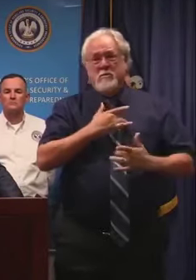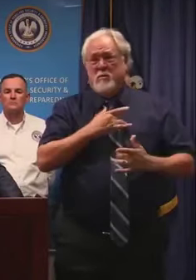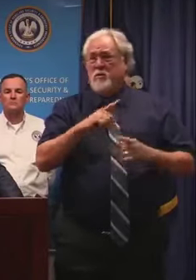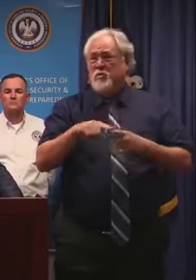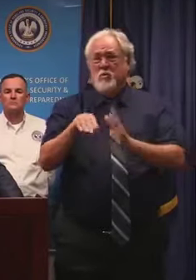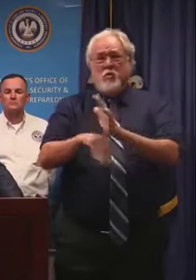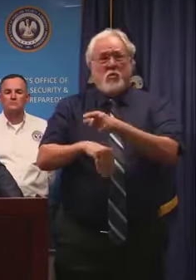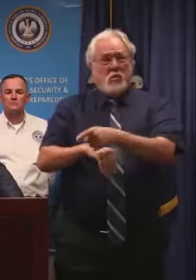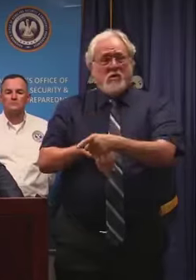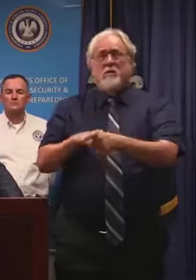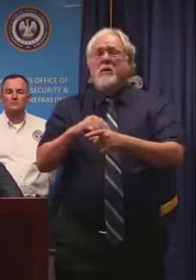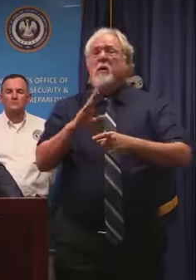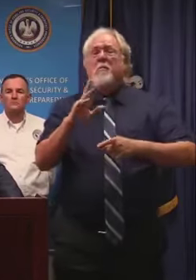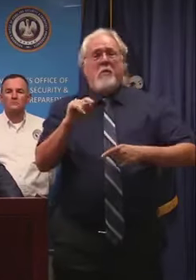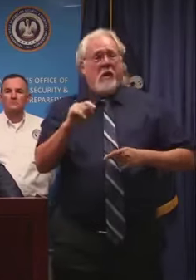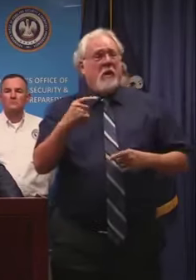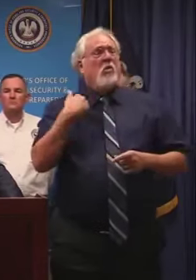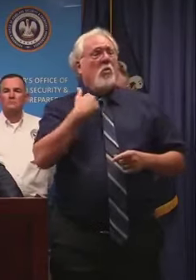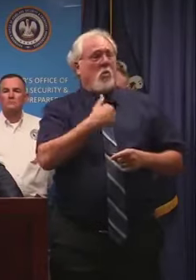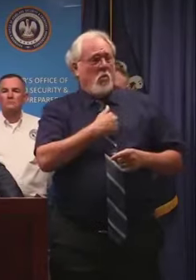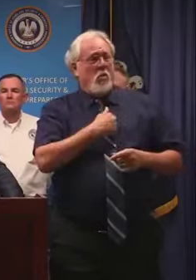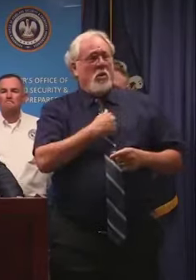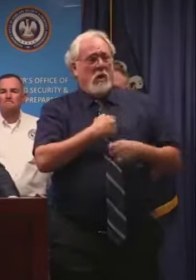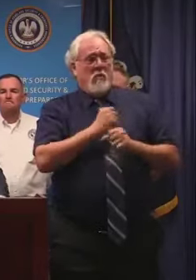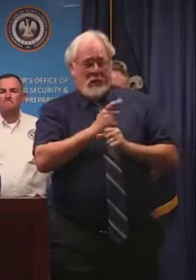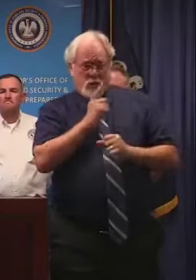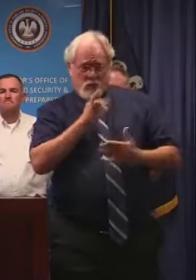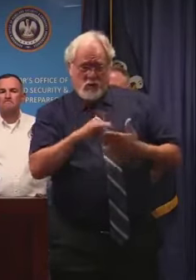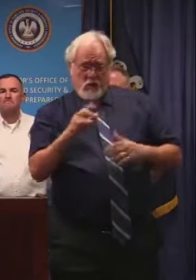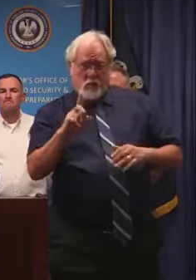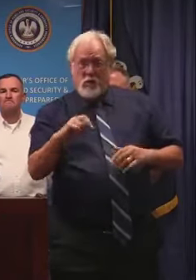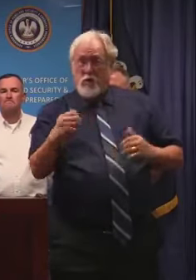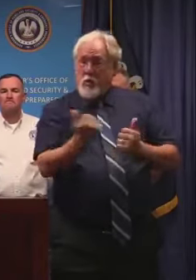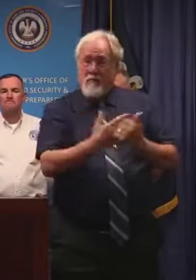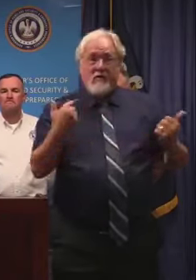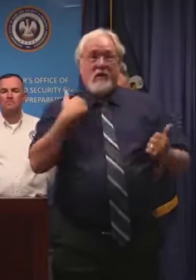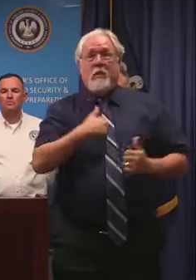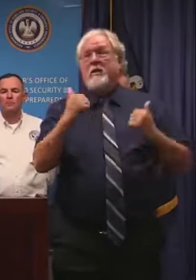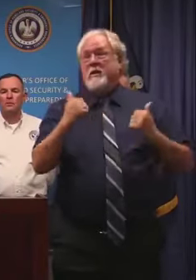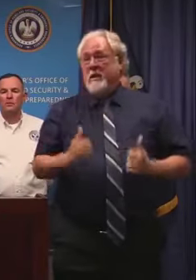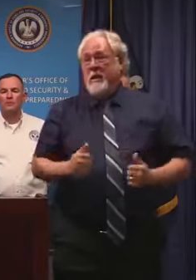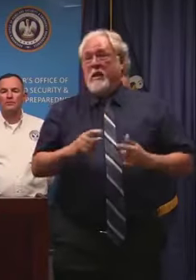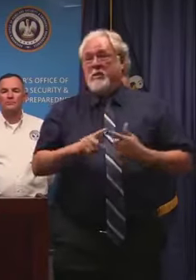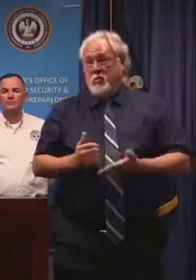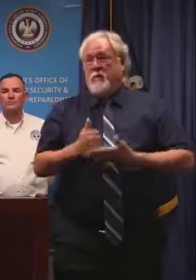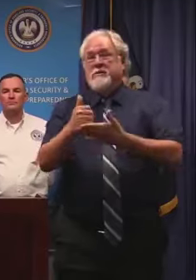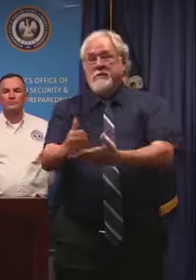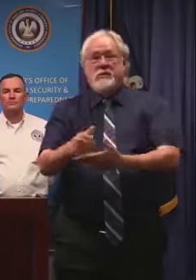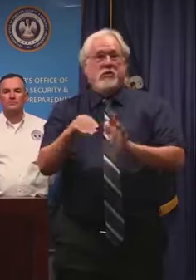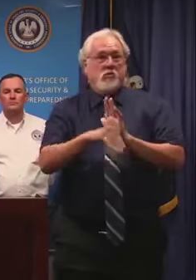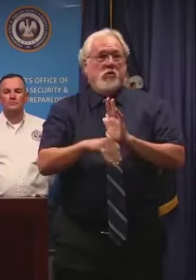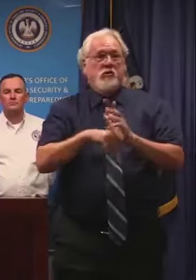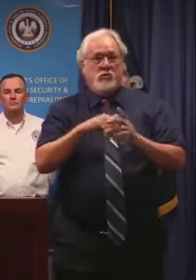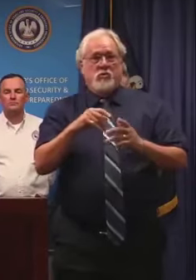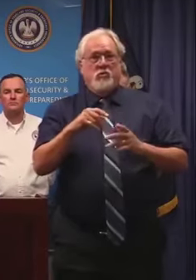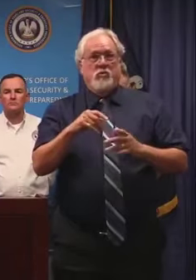to New Orleans, but we are making sure that we're doing everything that we can to assist New Orleans, to